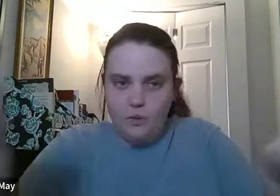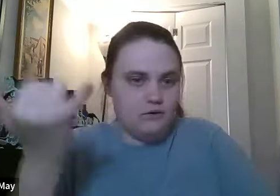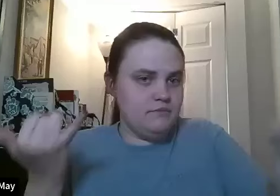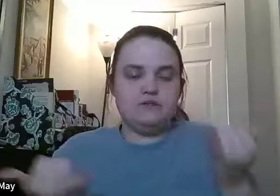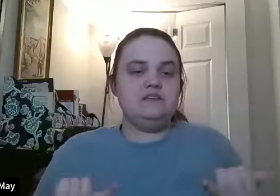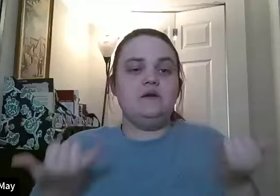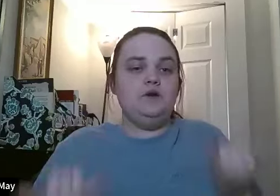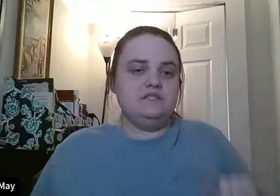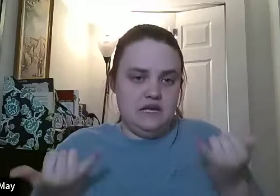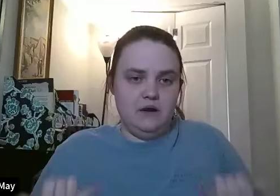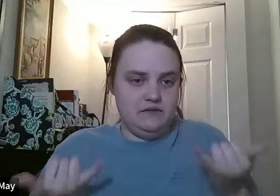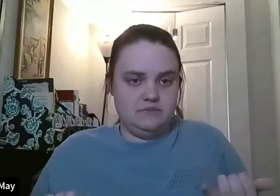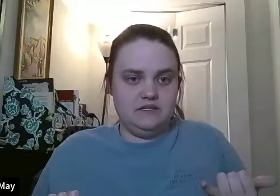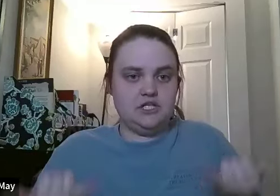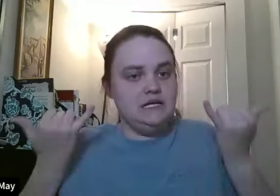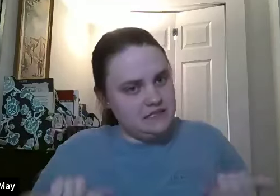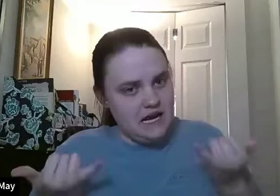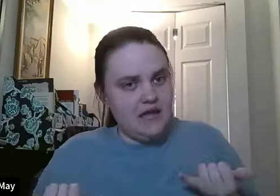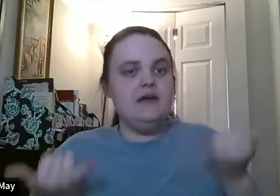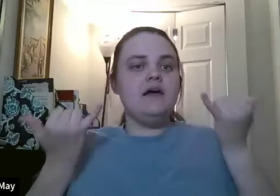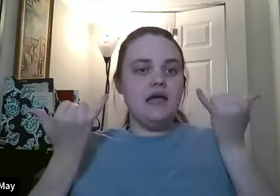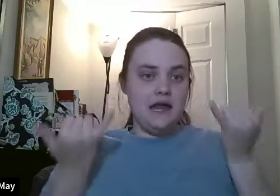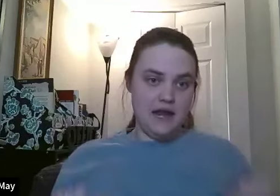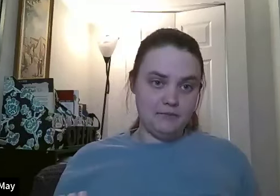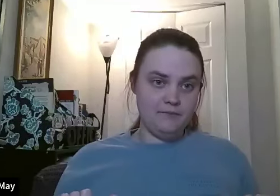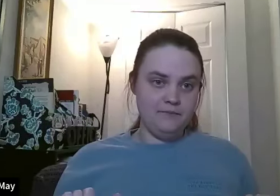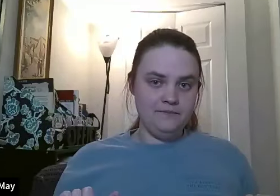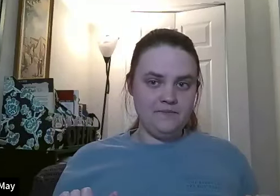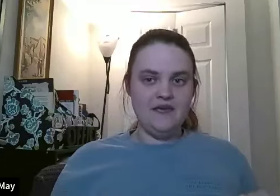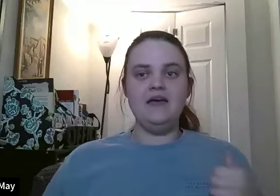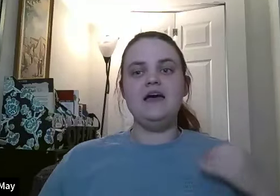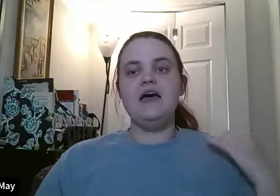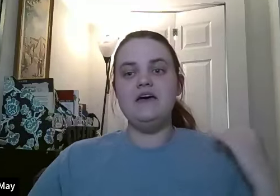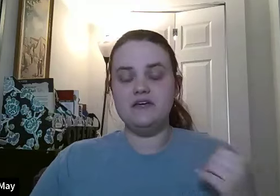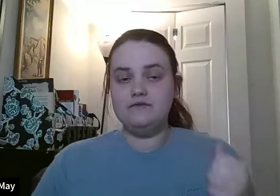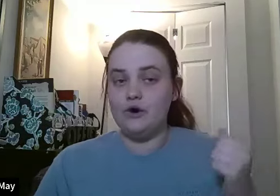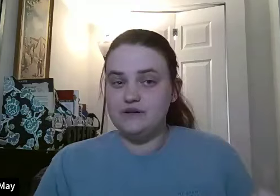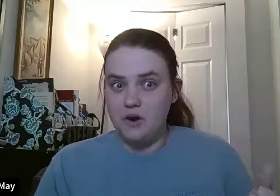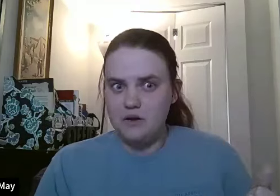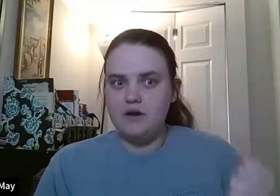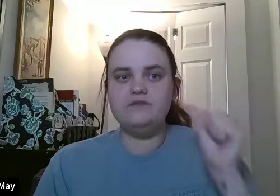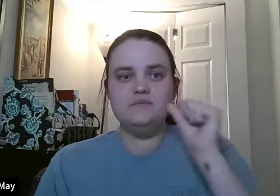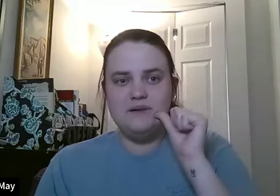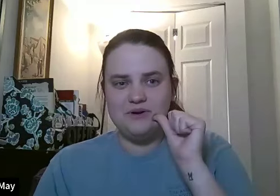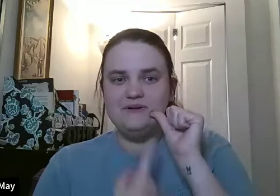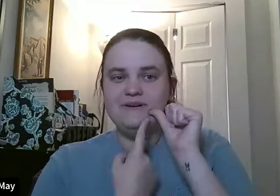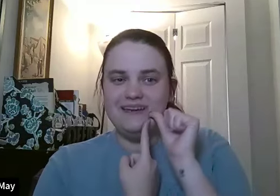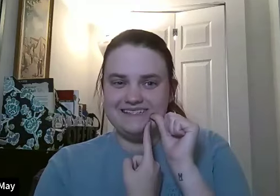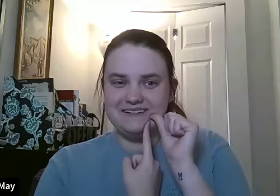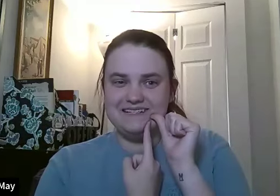forward, backwards, anything. We are staying right in this position today and now. And then for our tomorrow, if you remember, it starts here